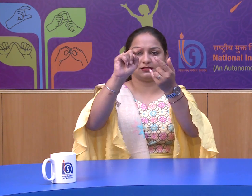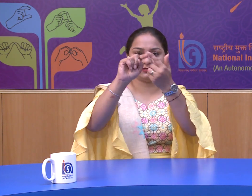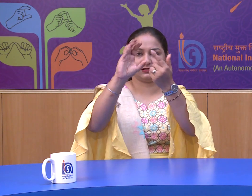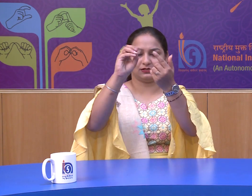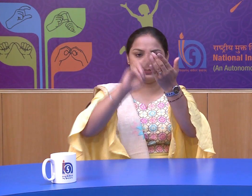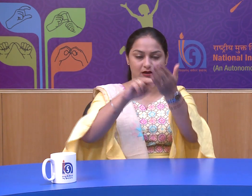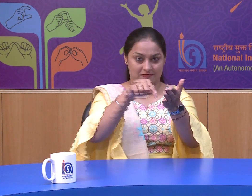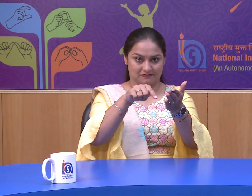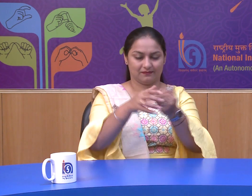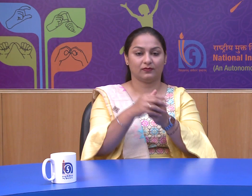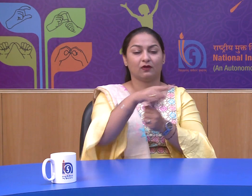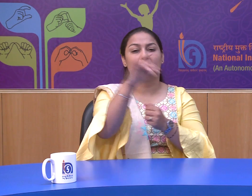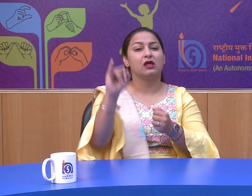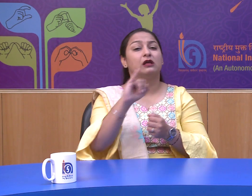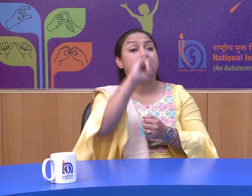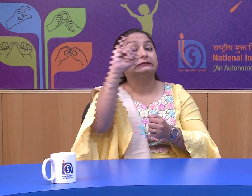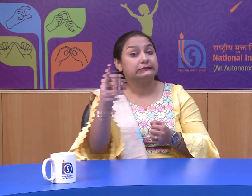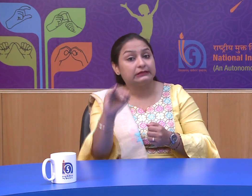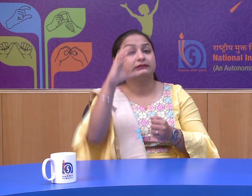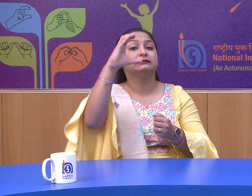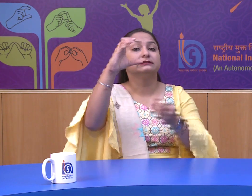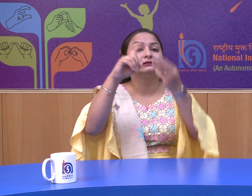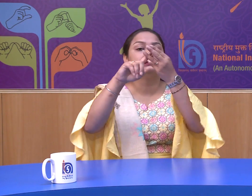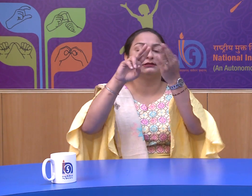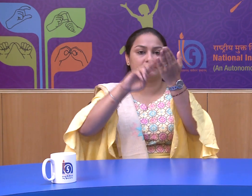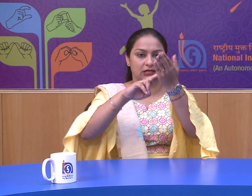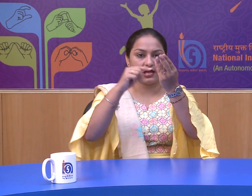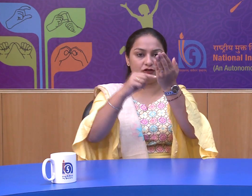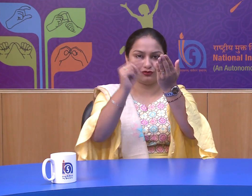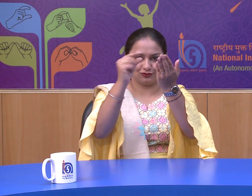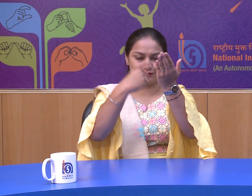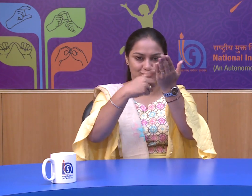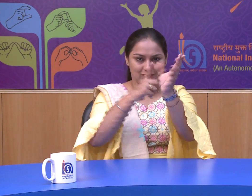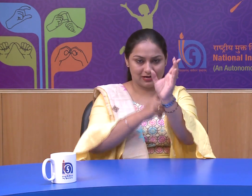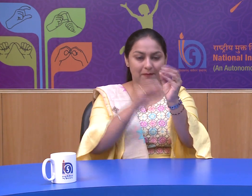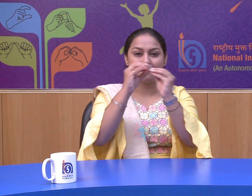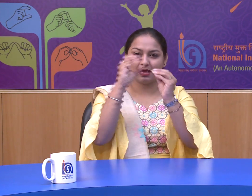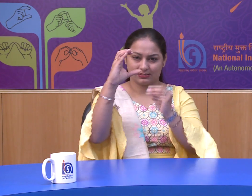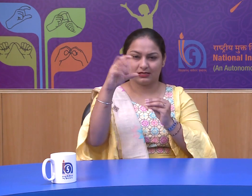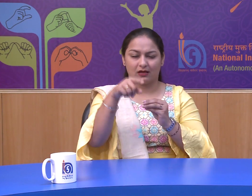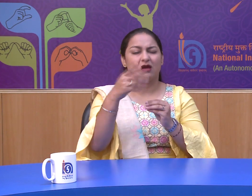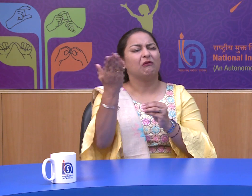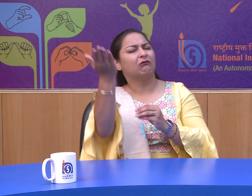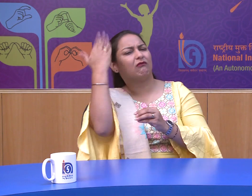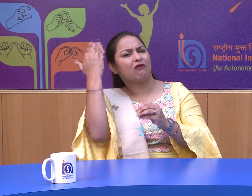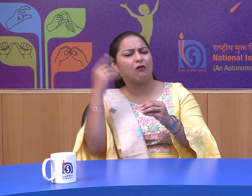In the 6th century BC, there were small tribal states